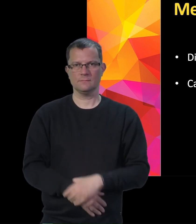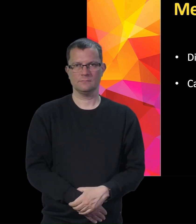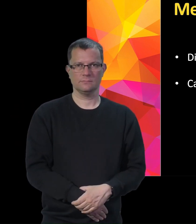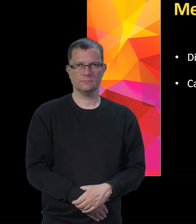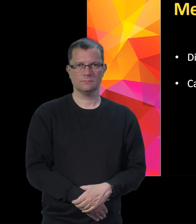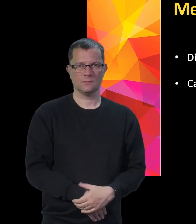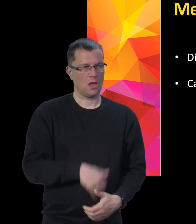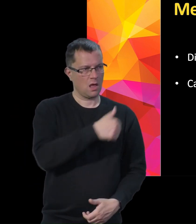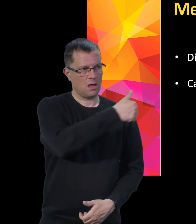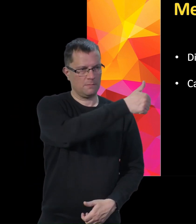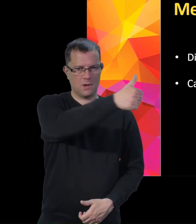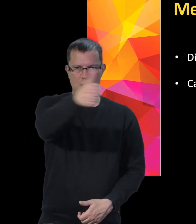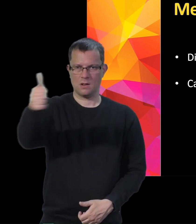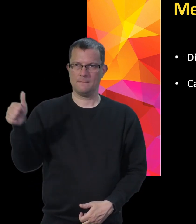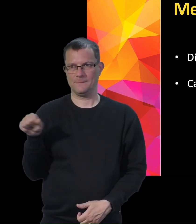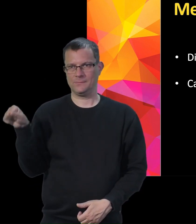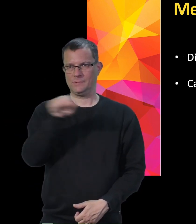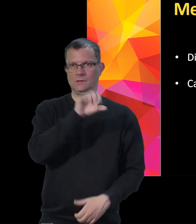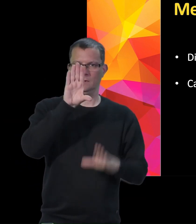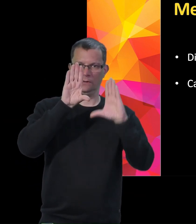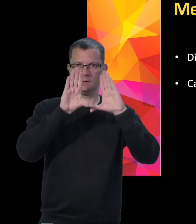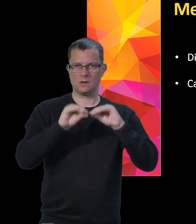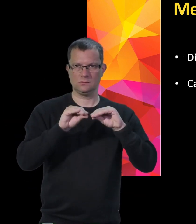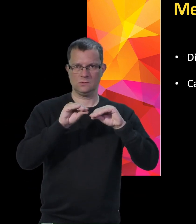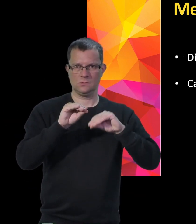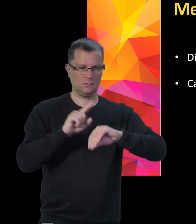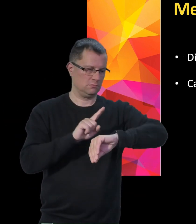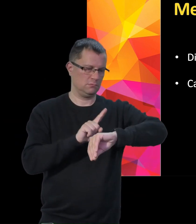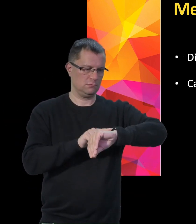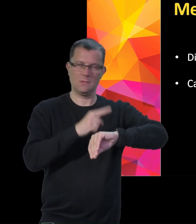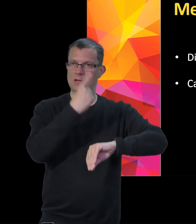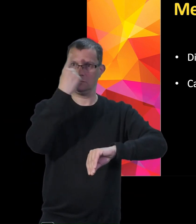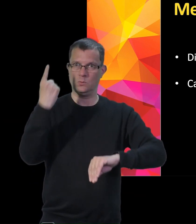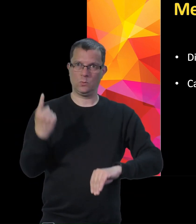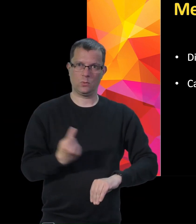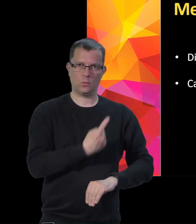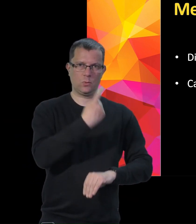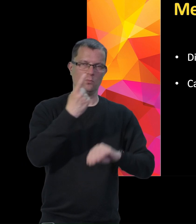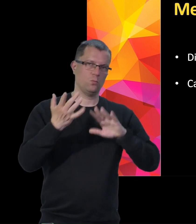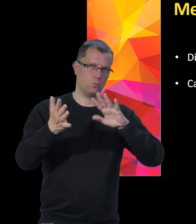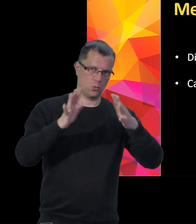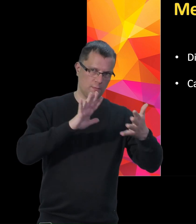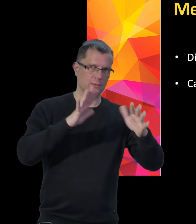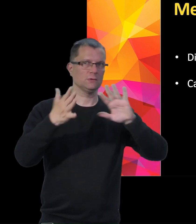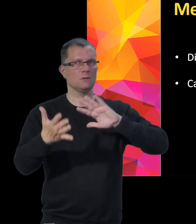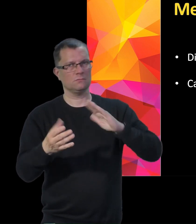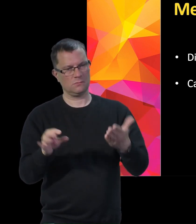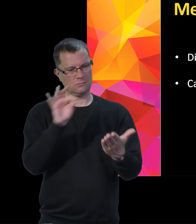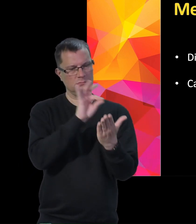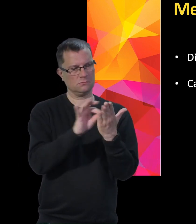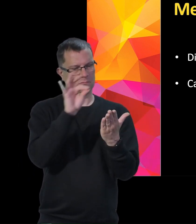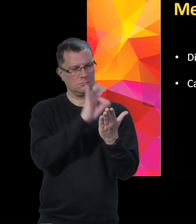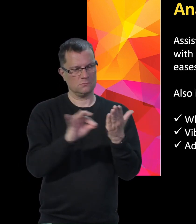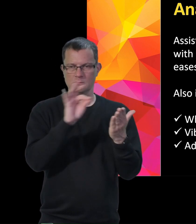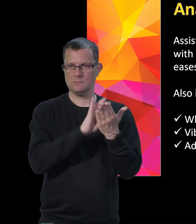about the products. The average time to fill out the questionnaire was about 1 hour.